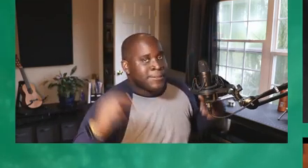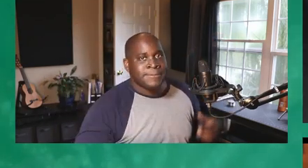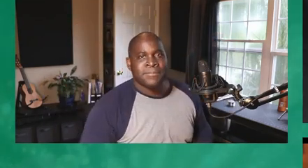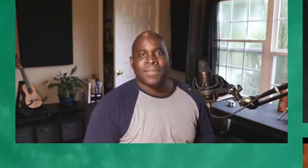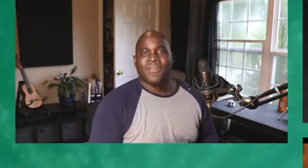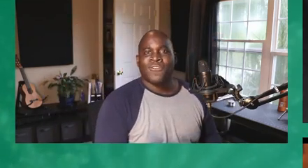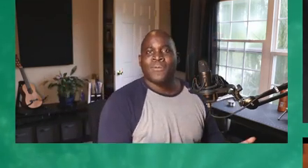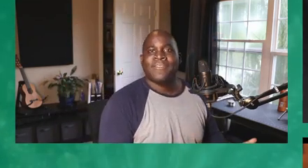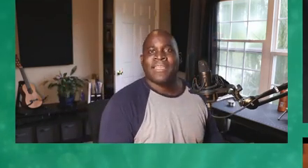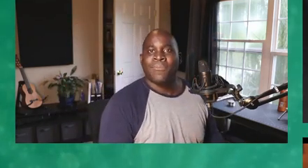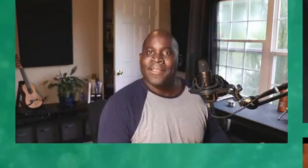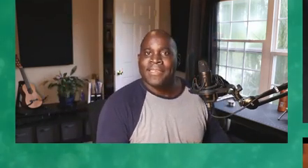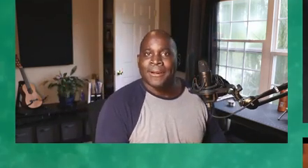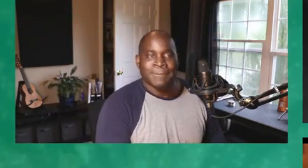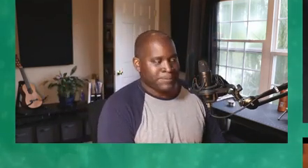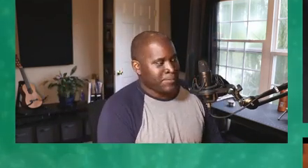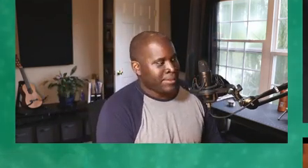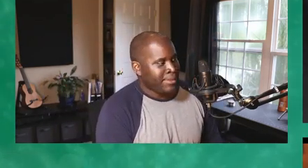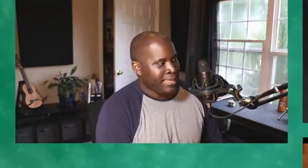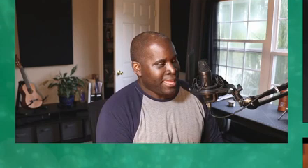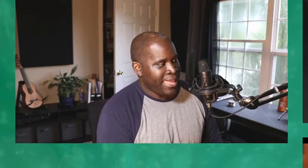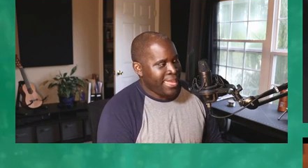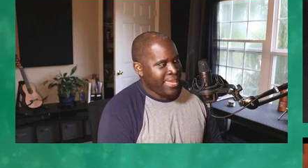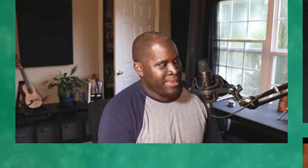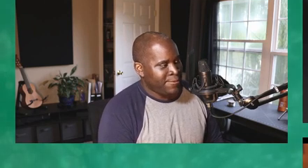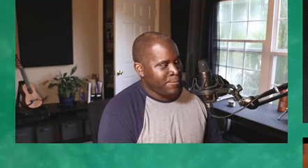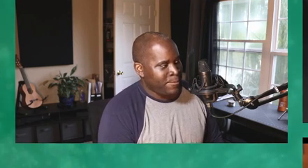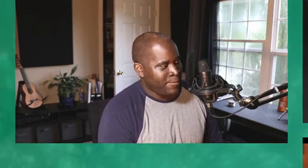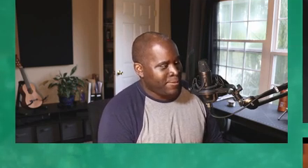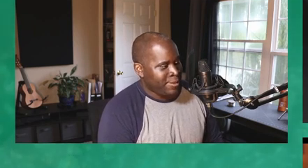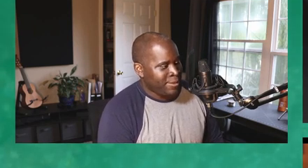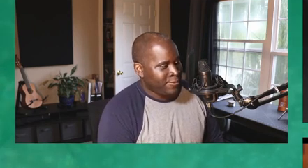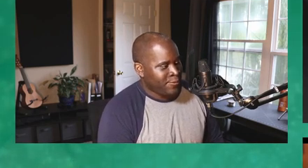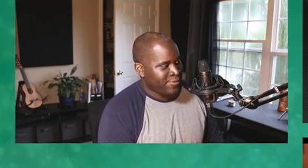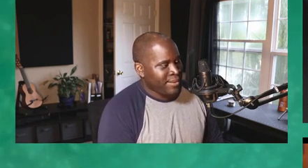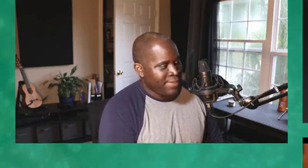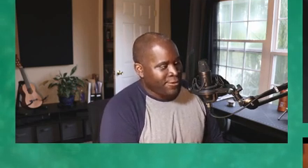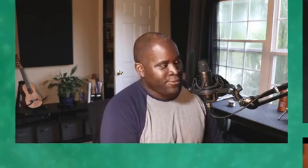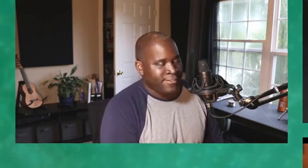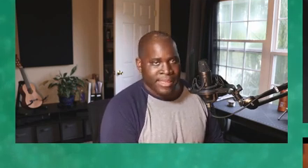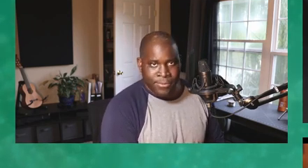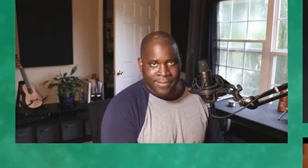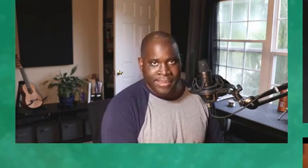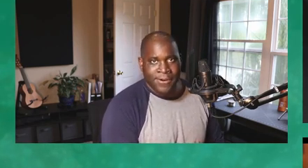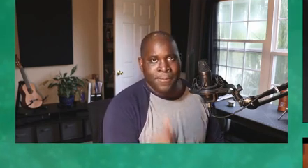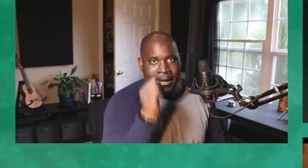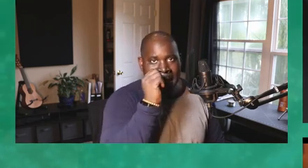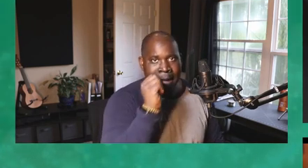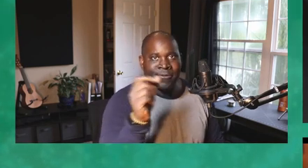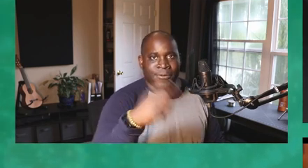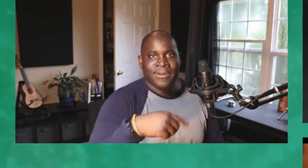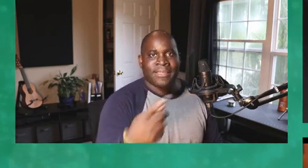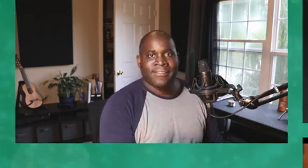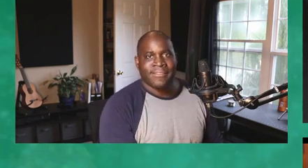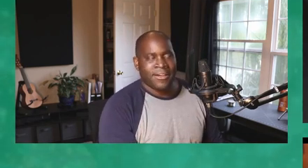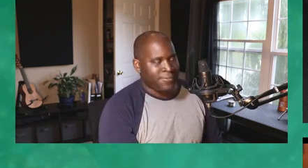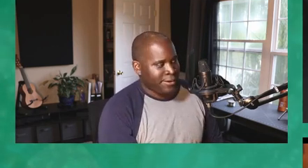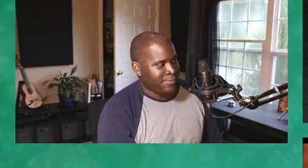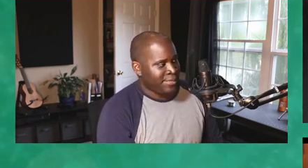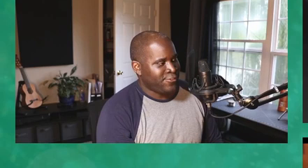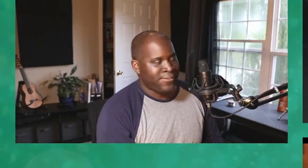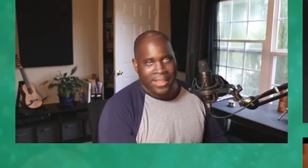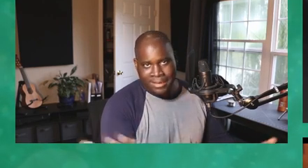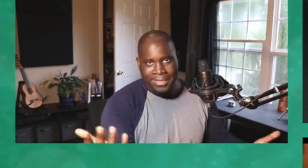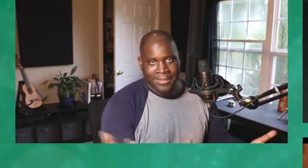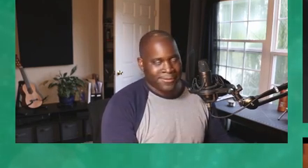elves, but she's really saying pointy ear. And so instead of elf, she's saying pointy ear, but I'm interpreting it as elf